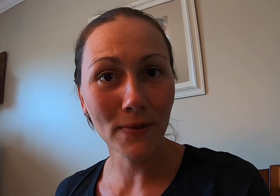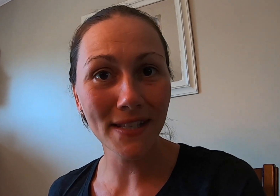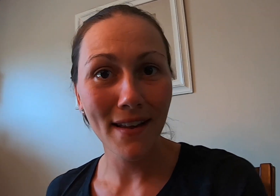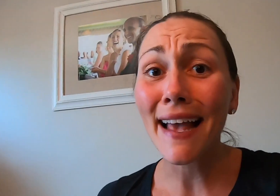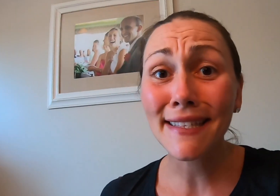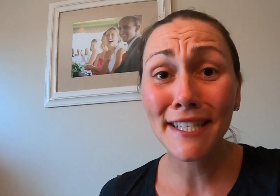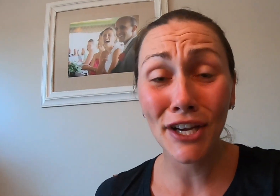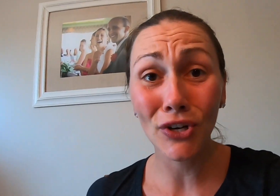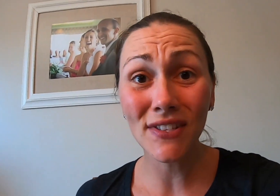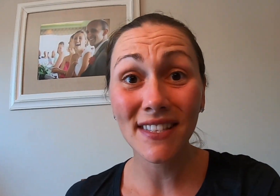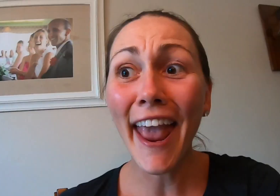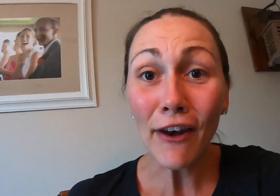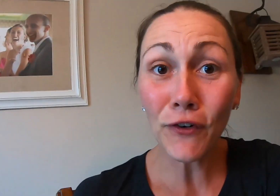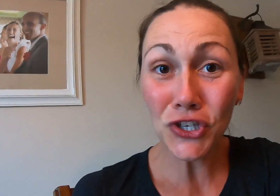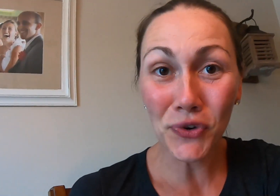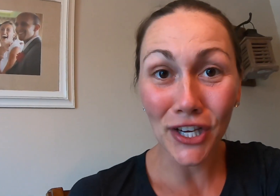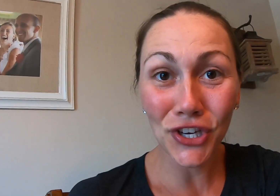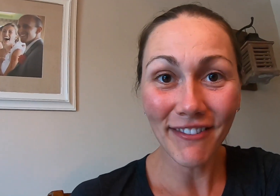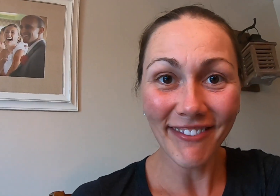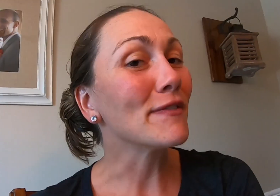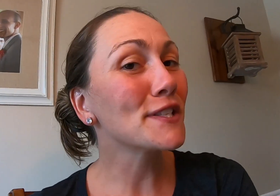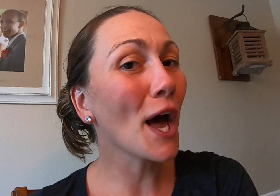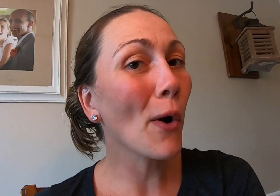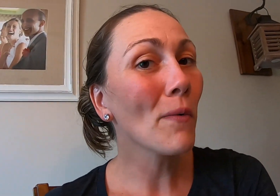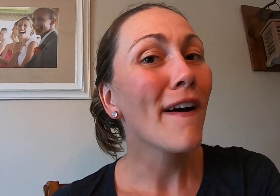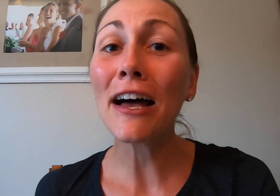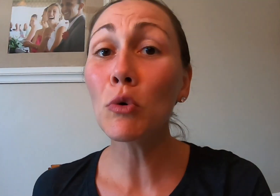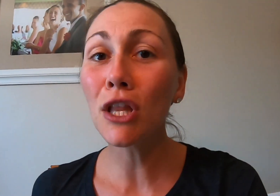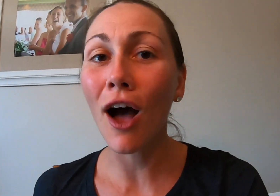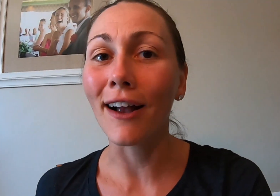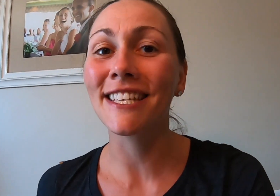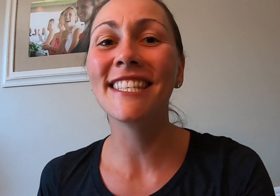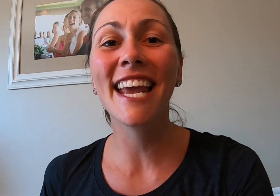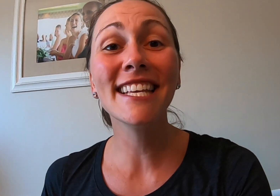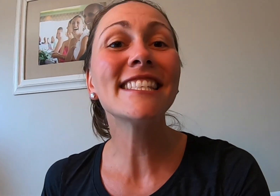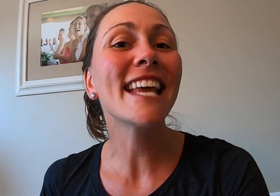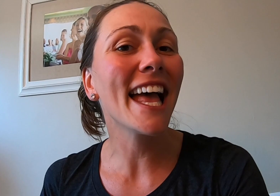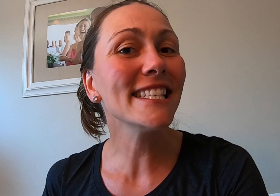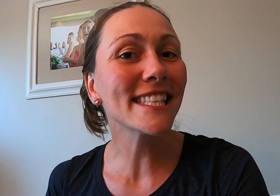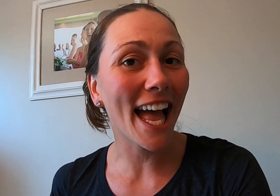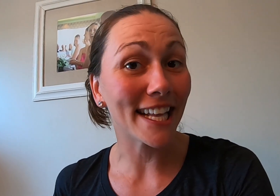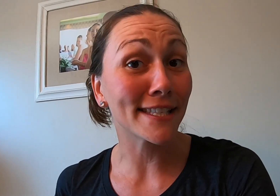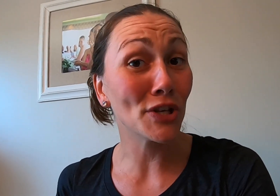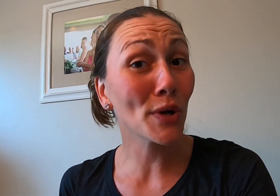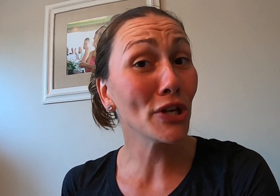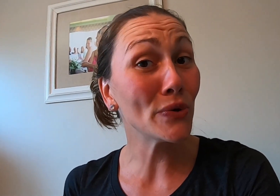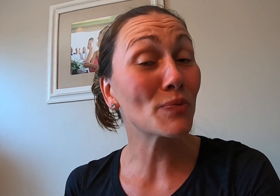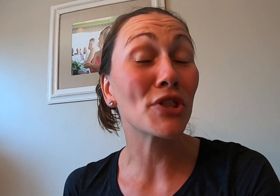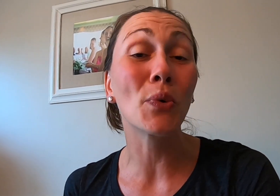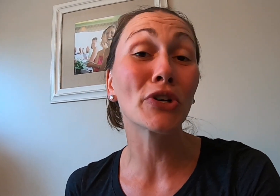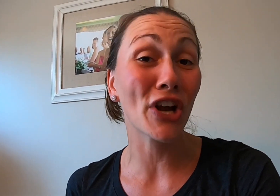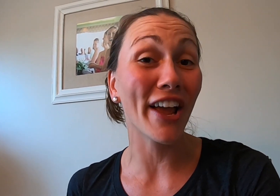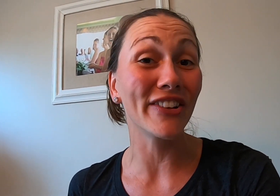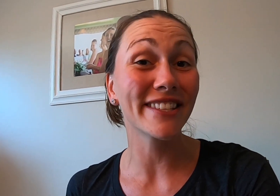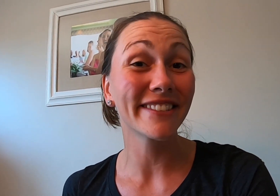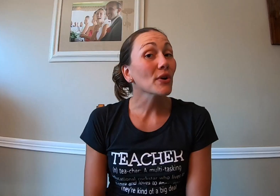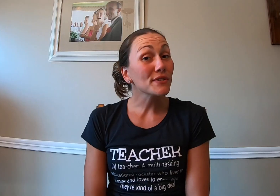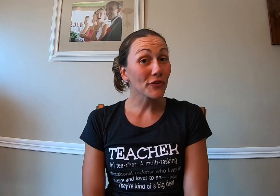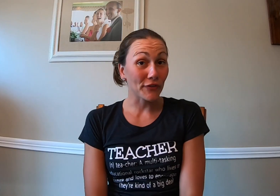breakdowns, less tears, and frustration? If so, follow along to today's 10 signs that you can use with your child. Here is our first